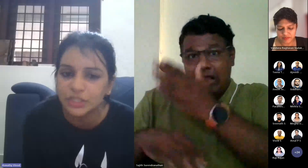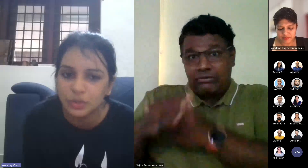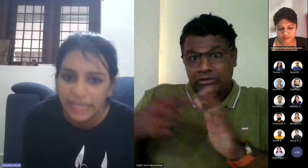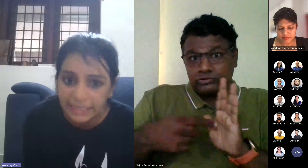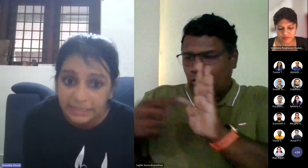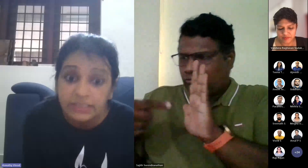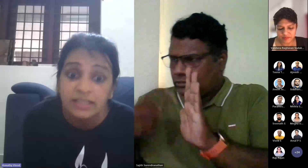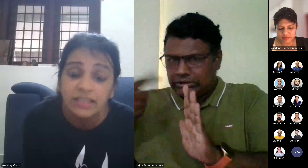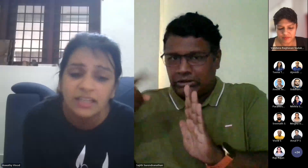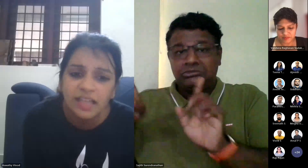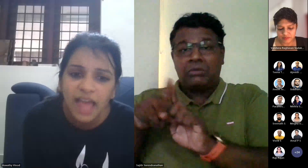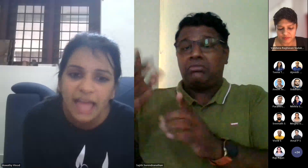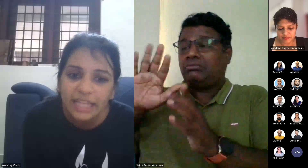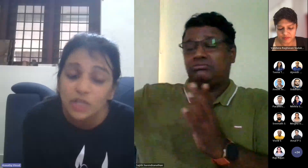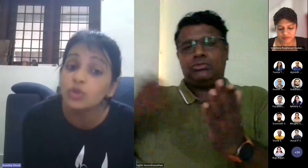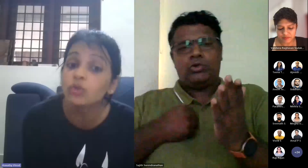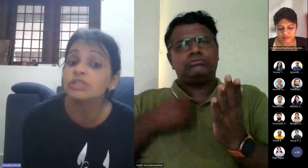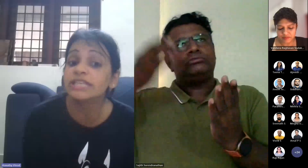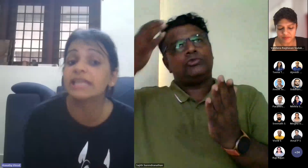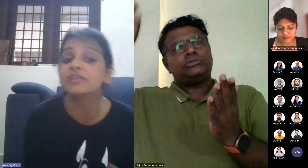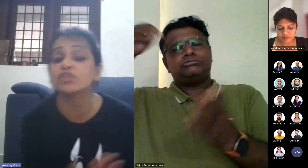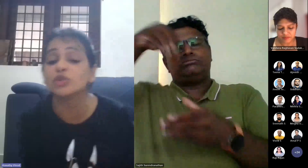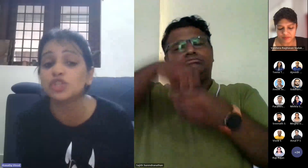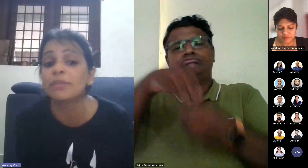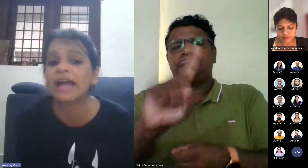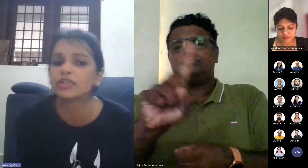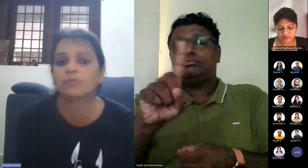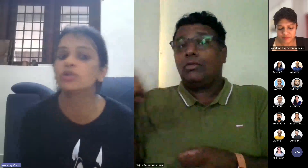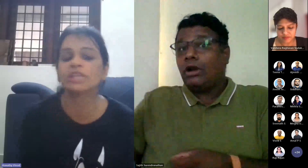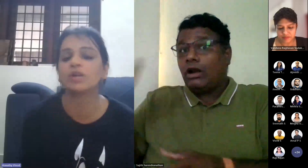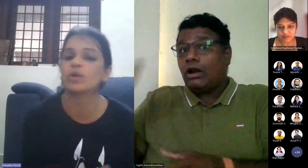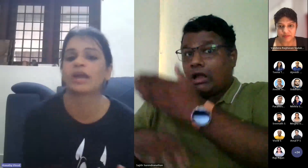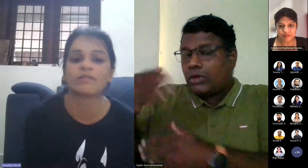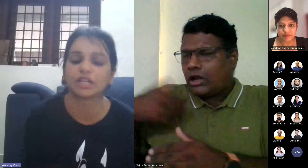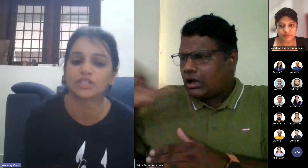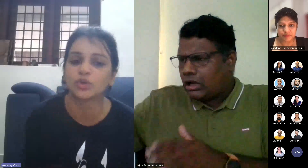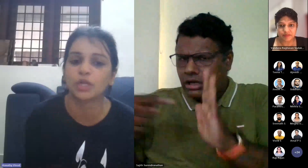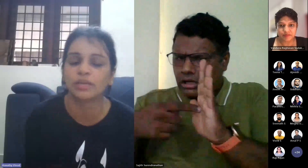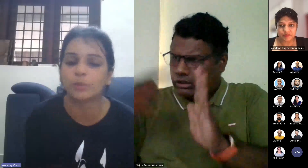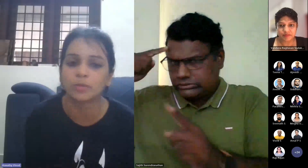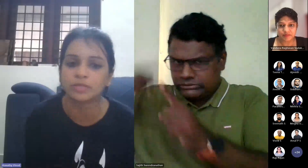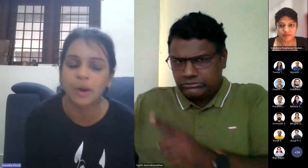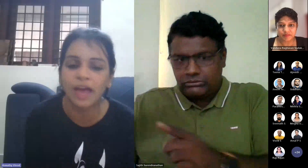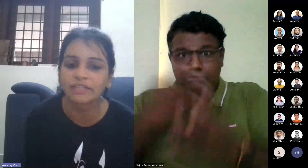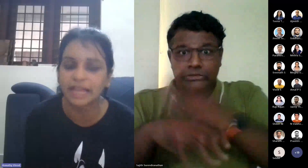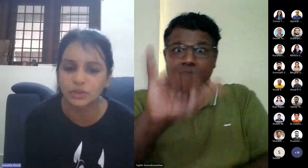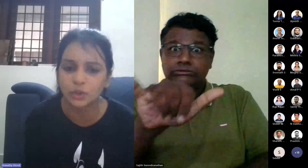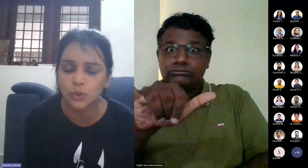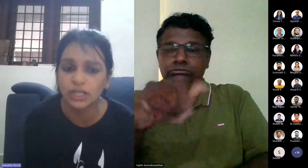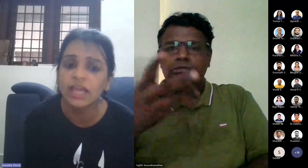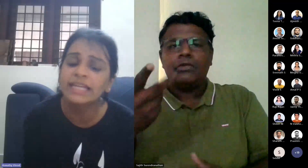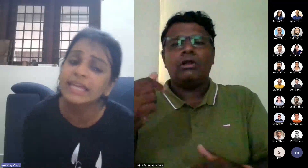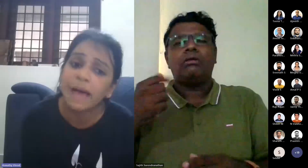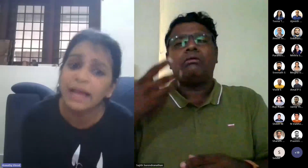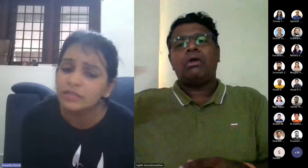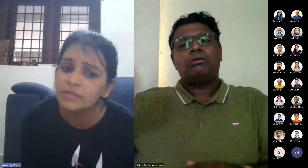data that you collected. And then you take your solution back to them. Don't think, okay, now I've understood all their problems, now I have the right